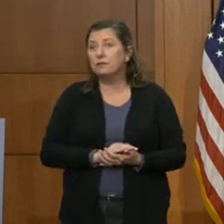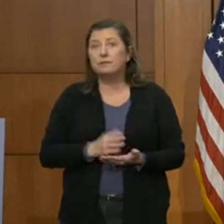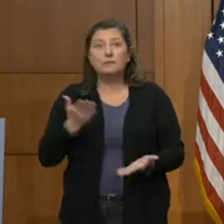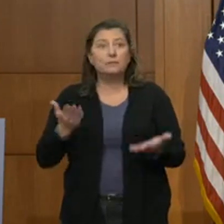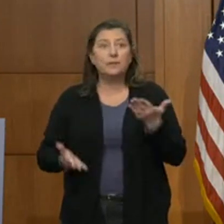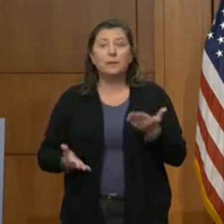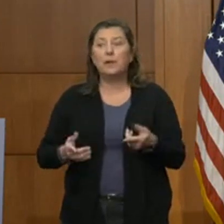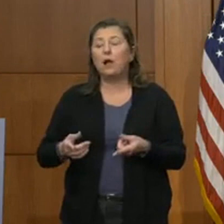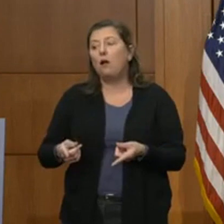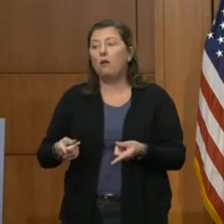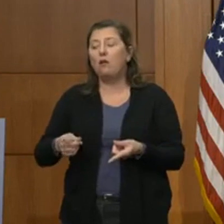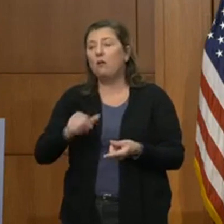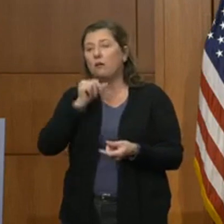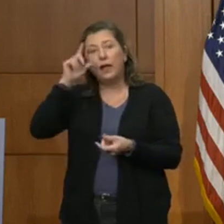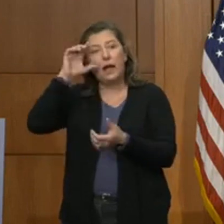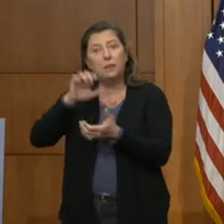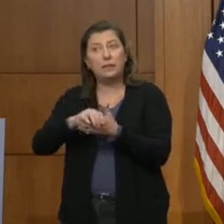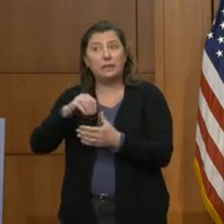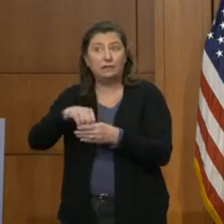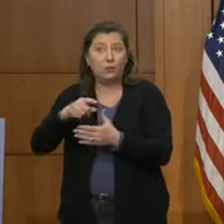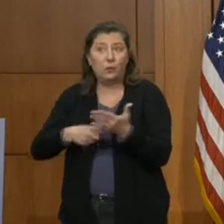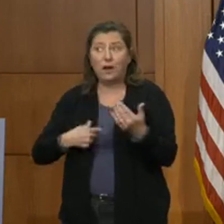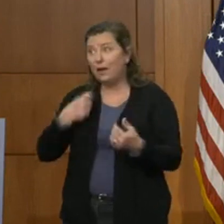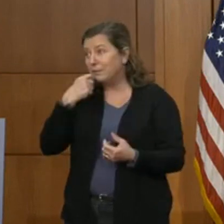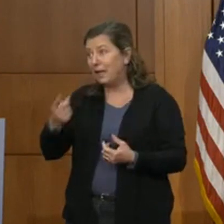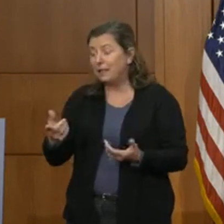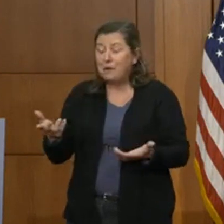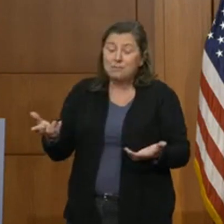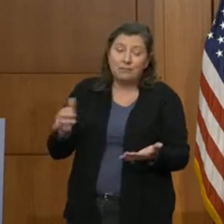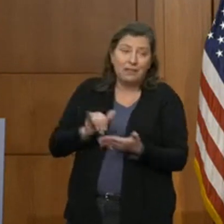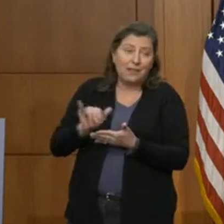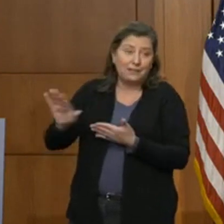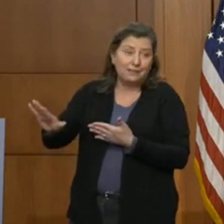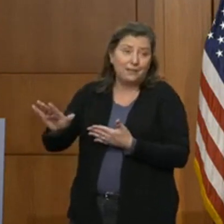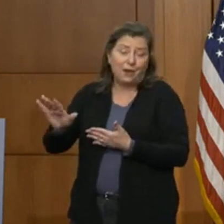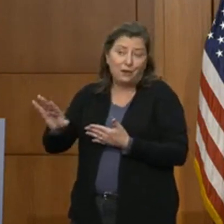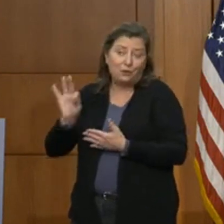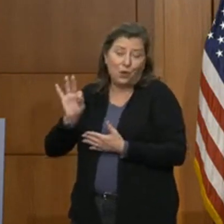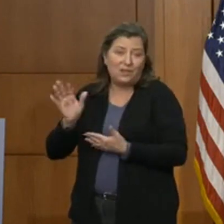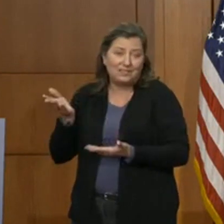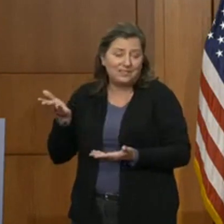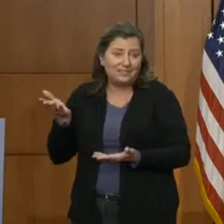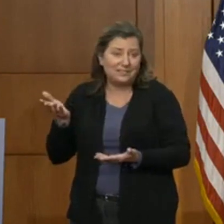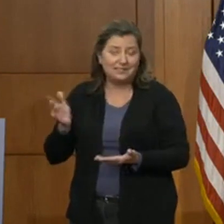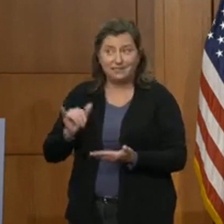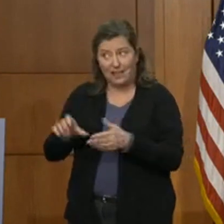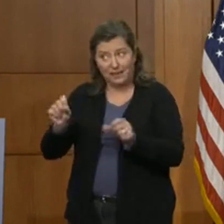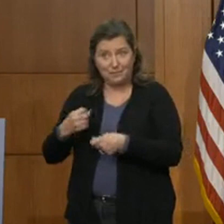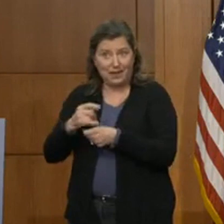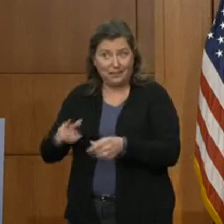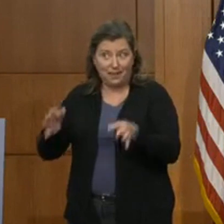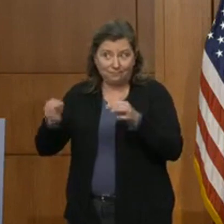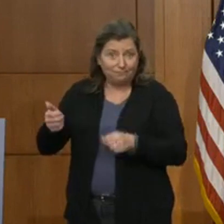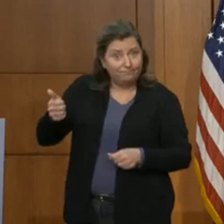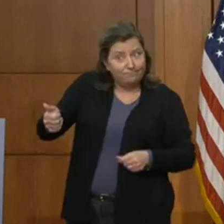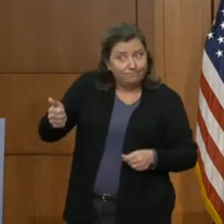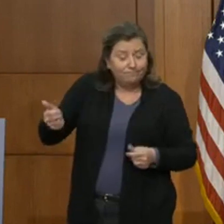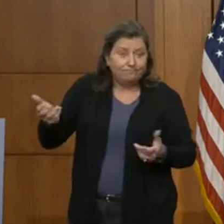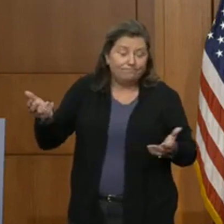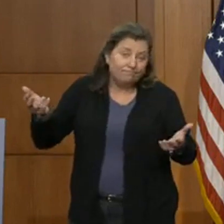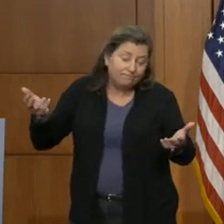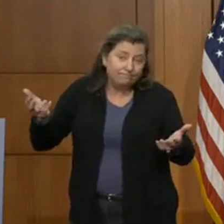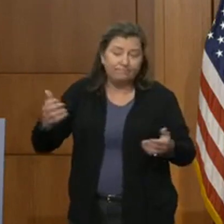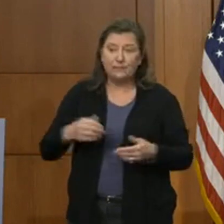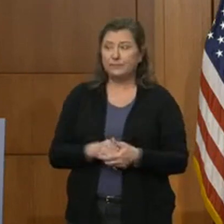perhaps don't believe in what we're saying, but that's certainly a choice that they are able to make. And